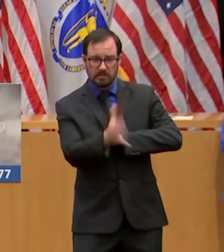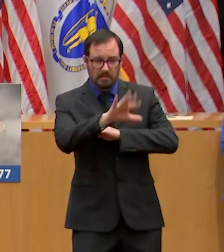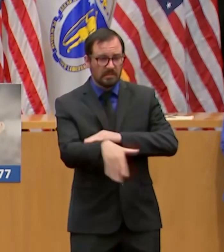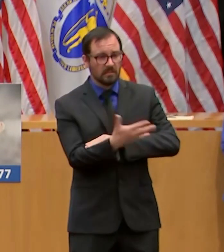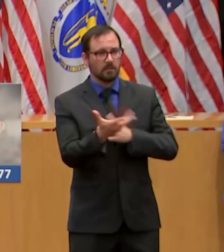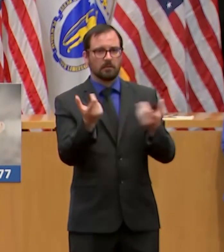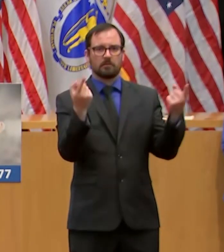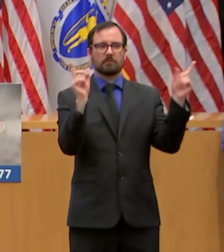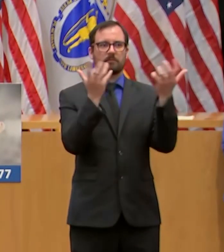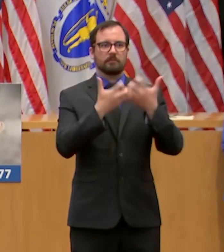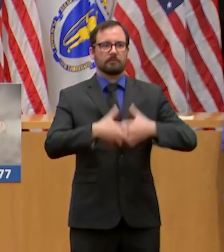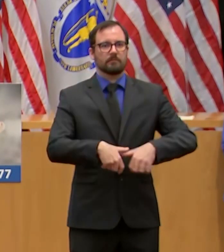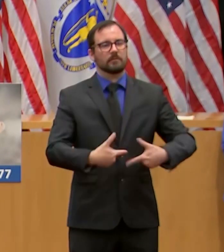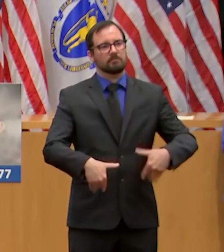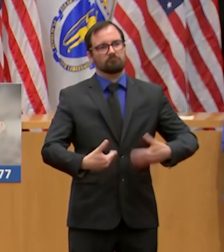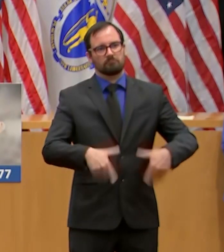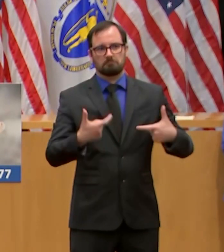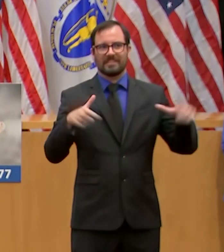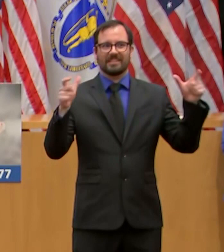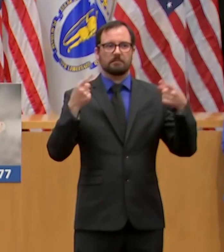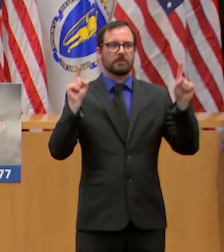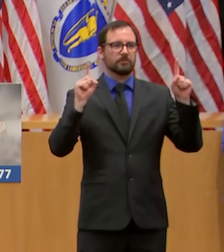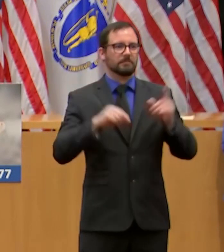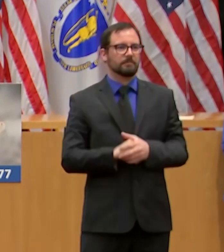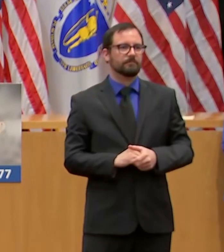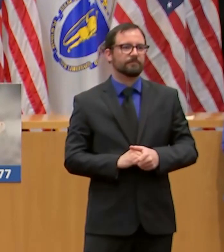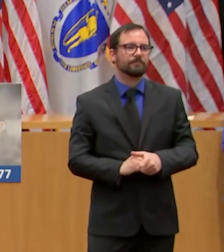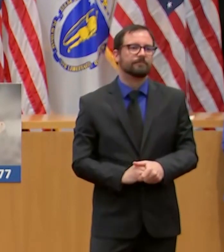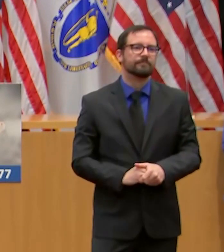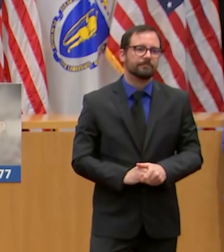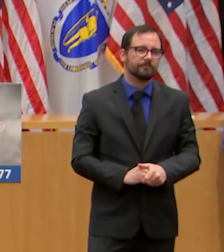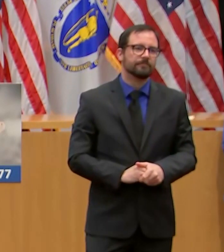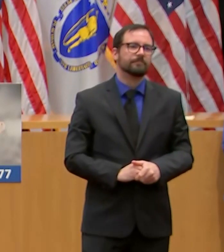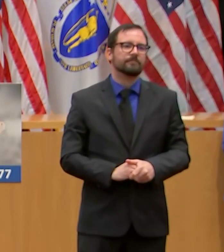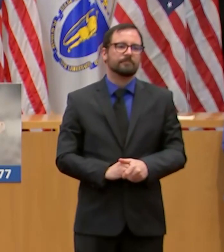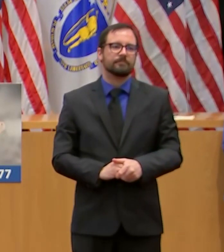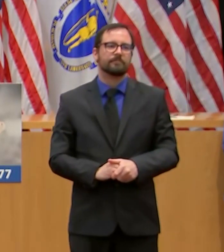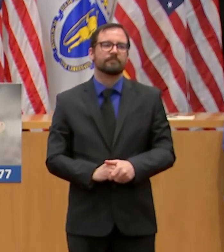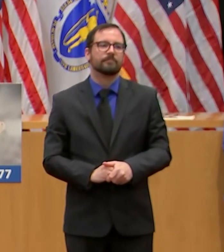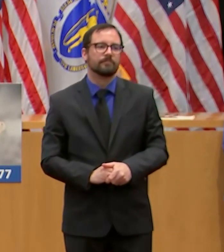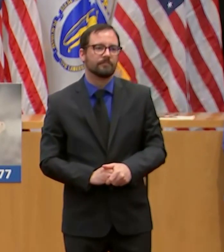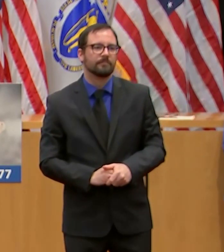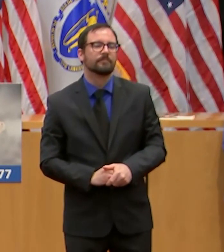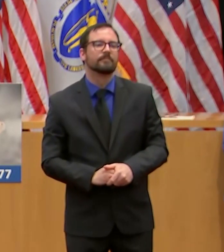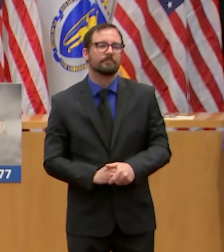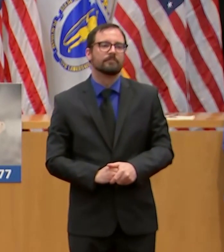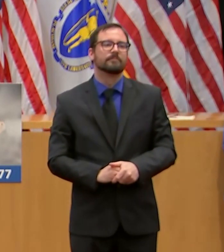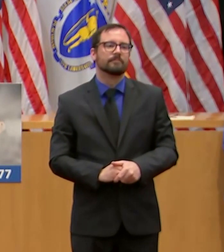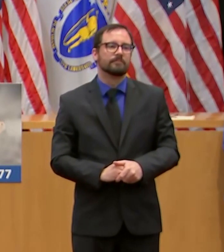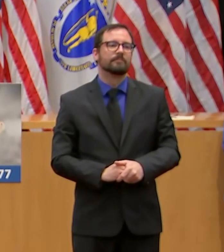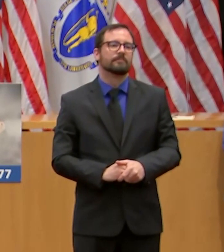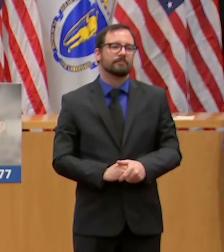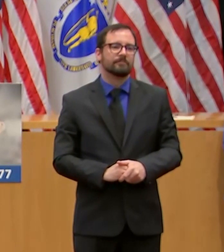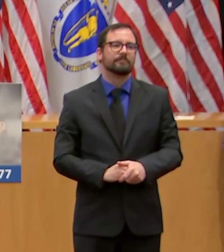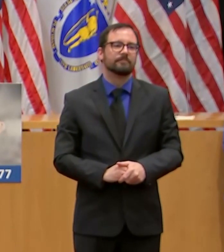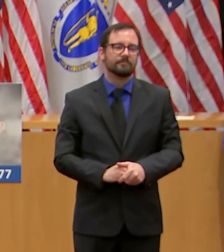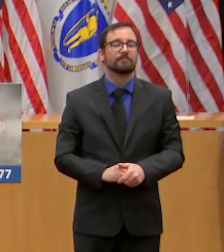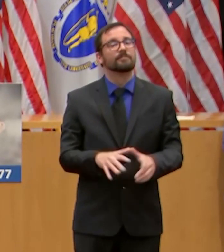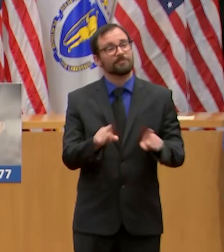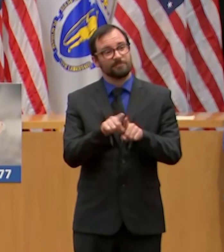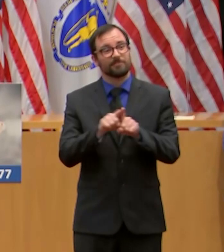between the Commonwealth of Mass, several of the shelter providers in the City of Boston, Boston Healthcare for the